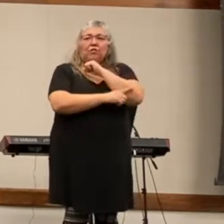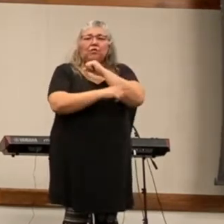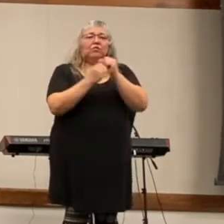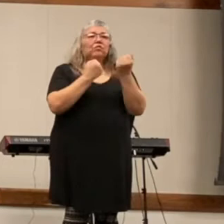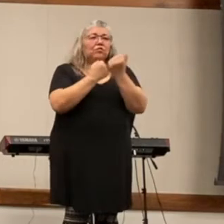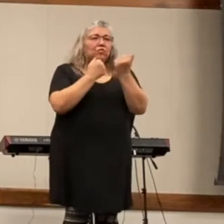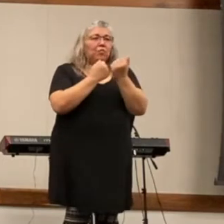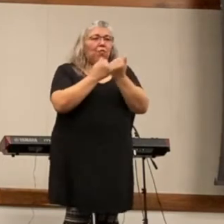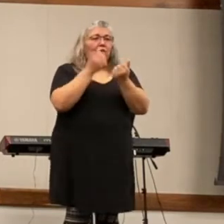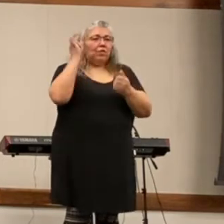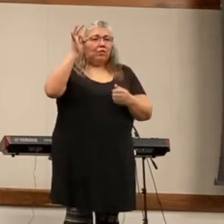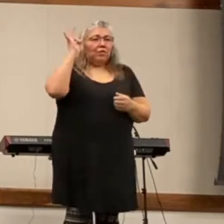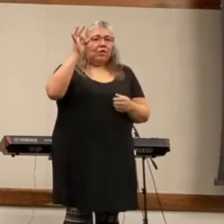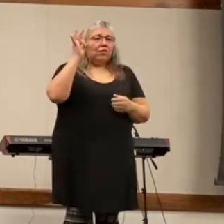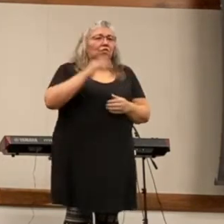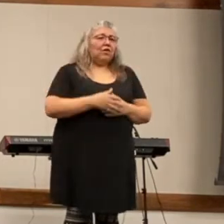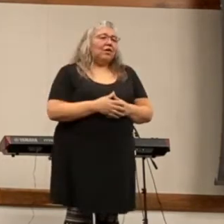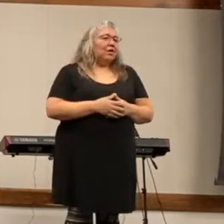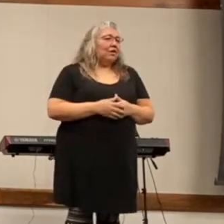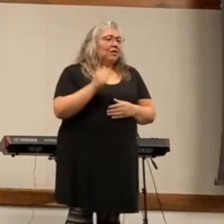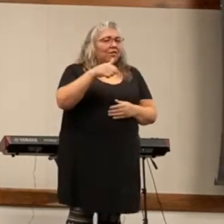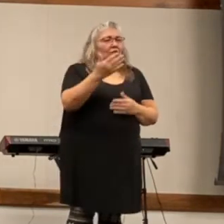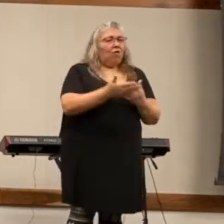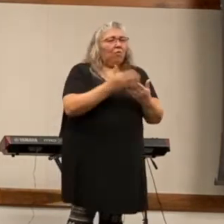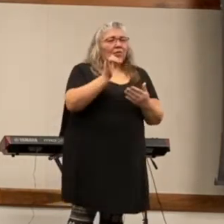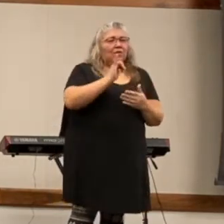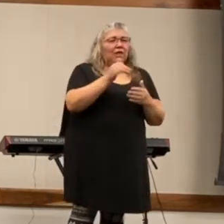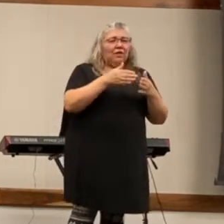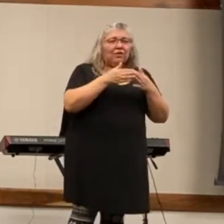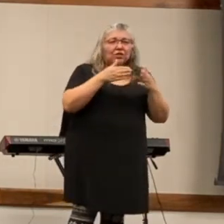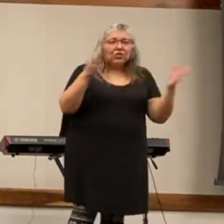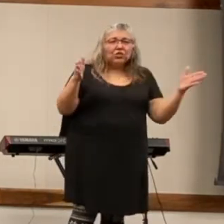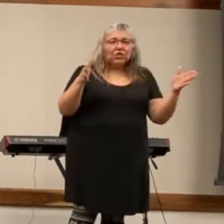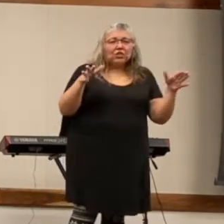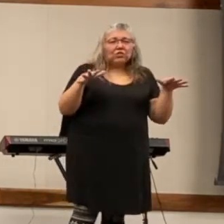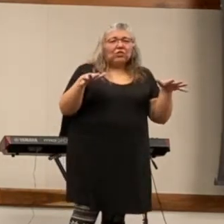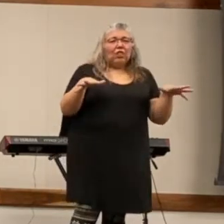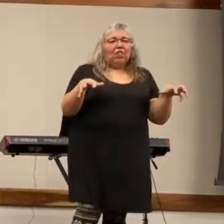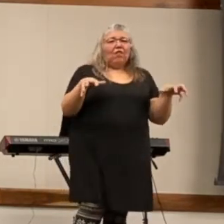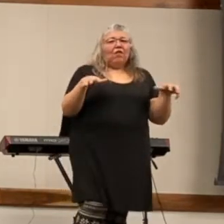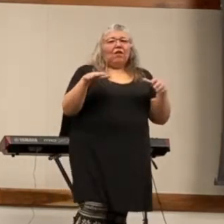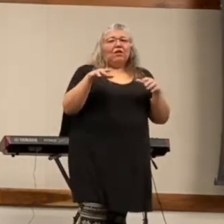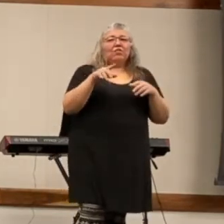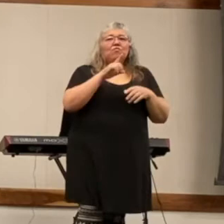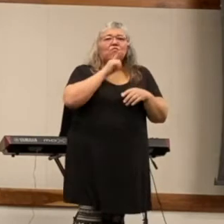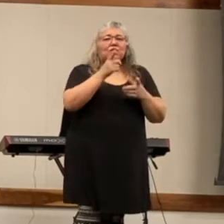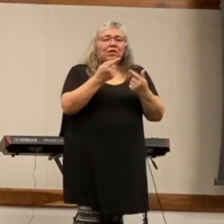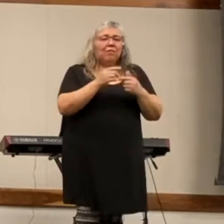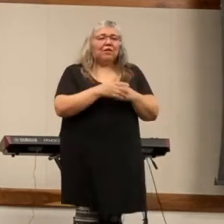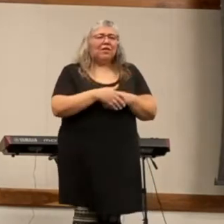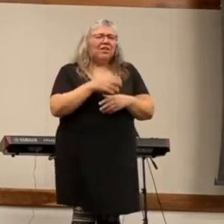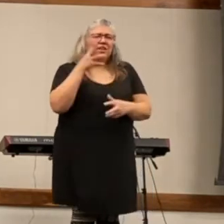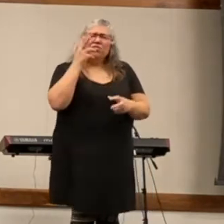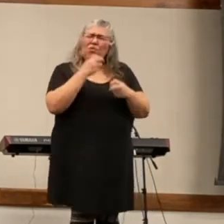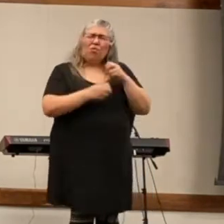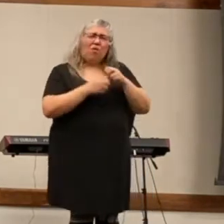ministry is almost like the general paralysis has really crept in. It's like, it's so